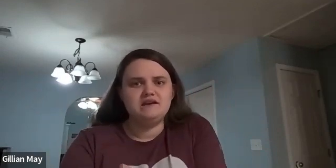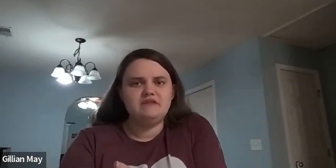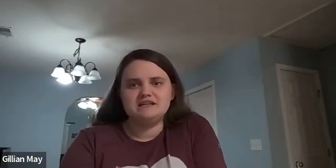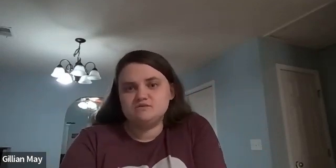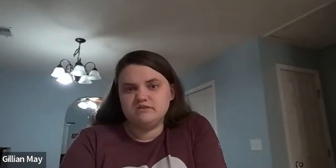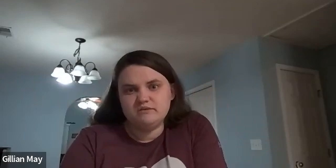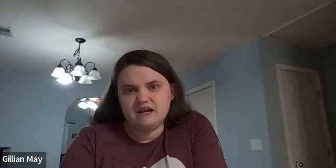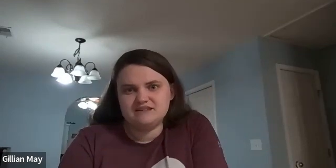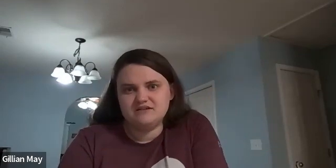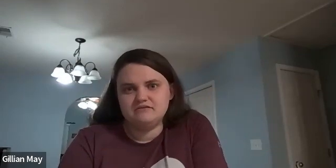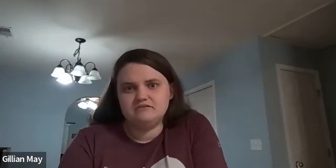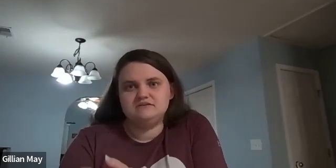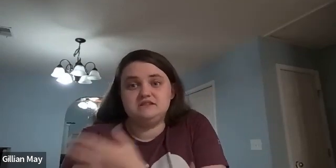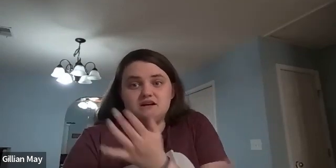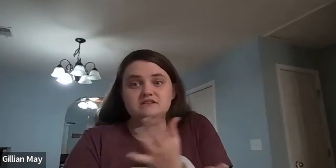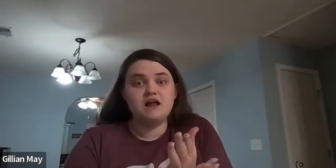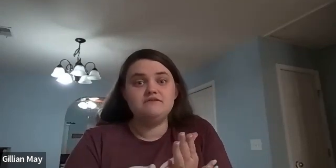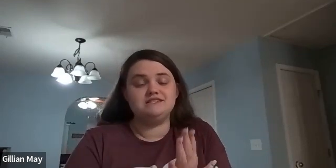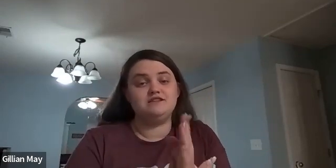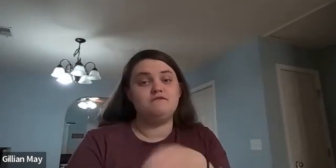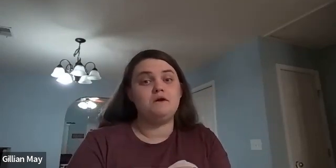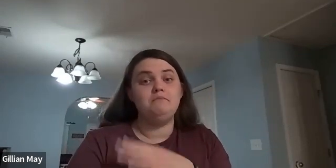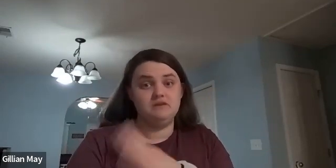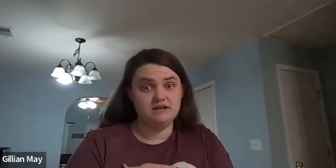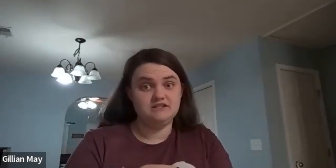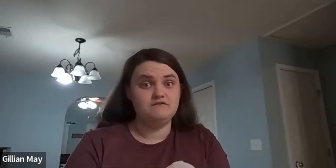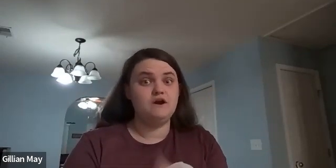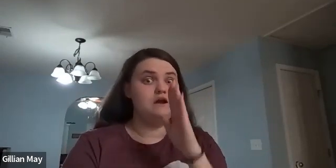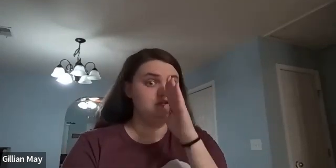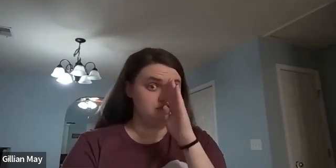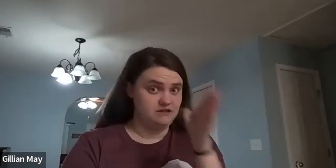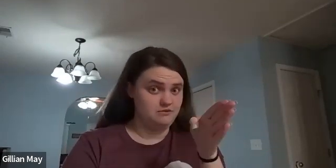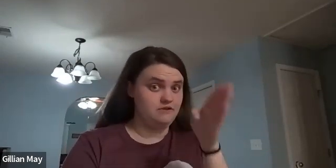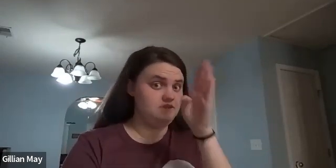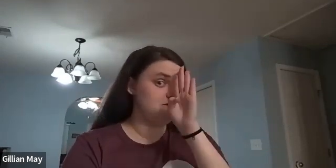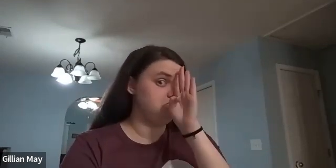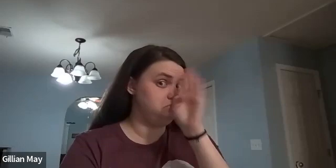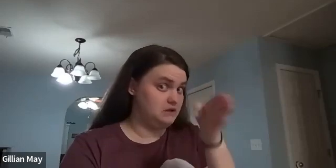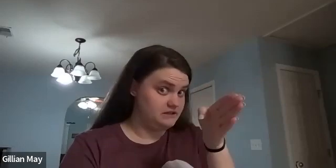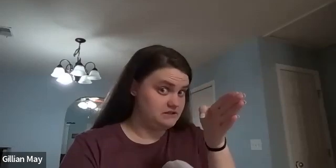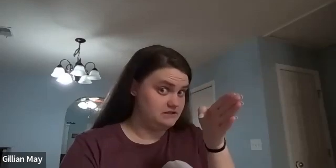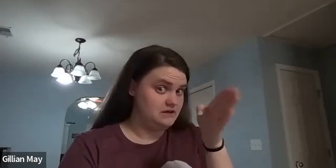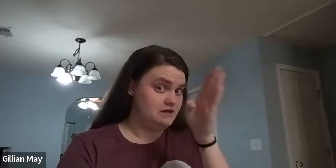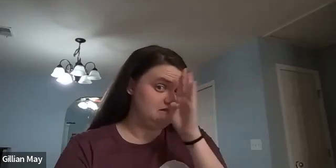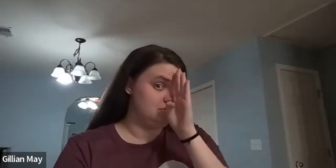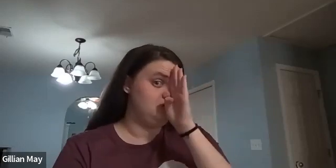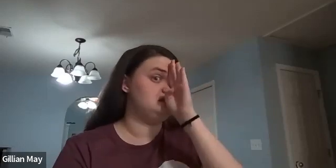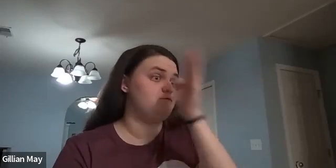that is really what ASL does a lot of, is they're very blunt. They're very straight to the point. This is blunt. So being it